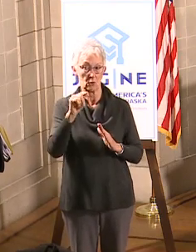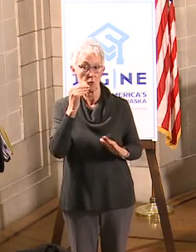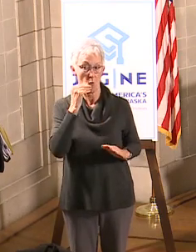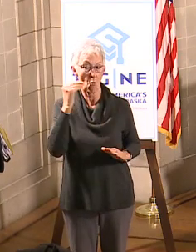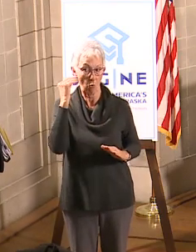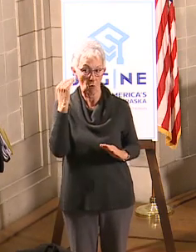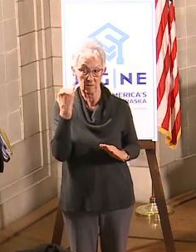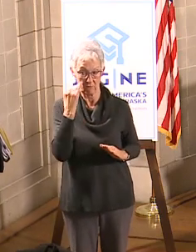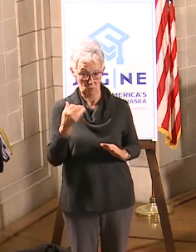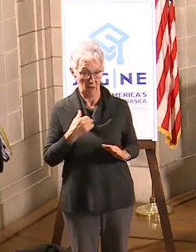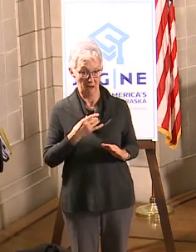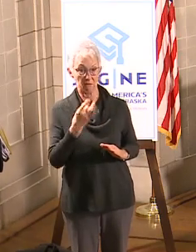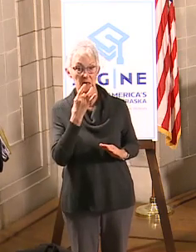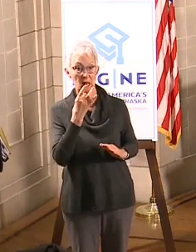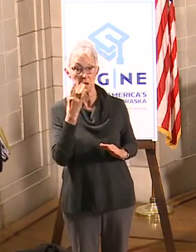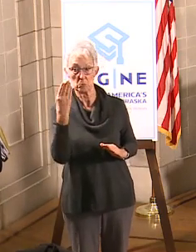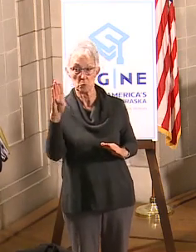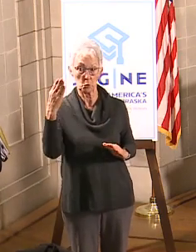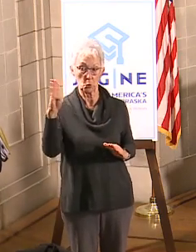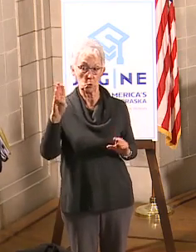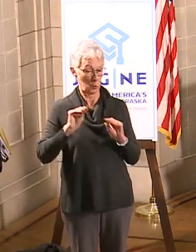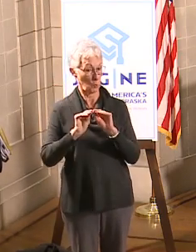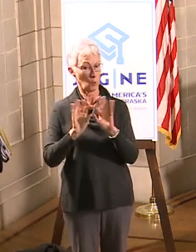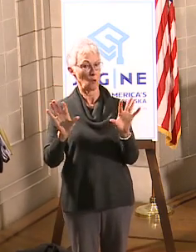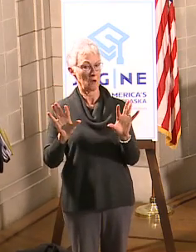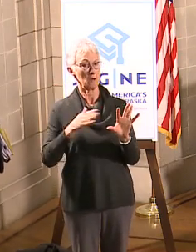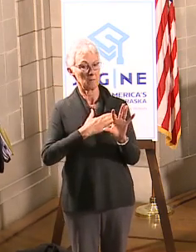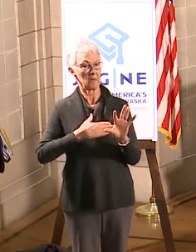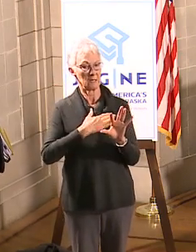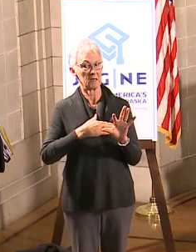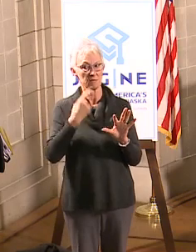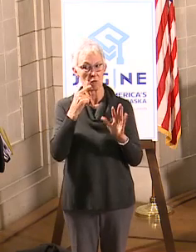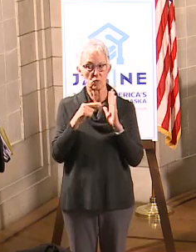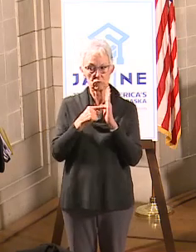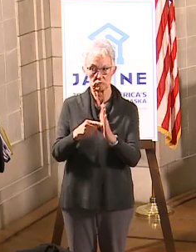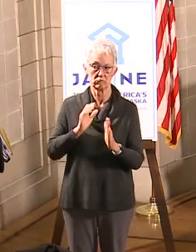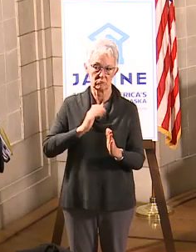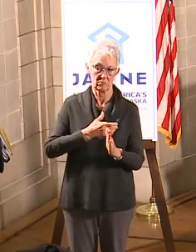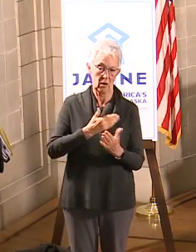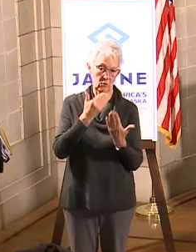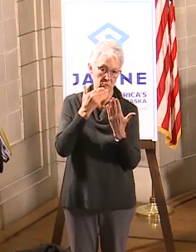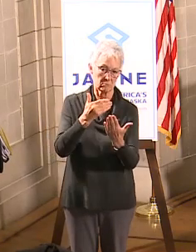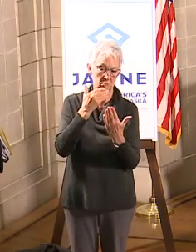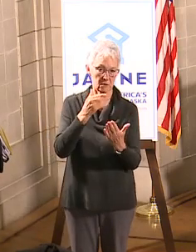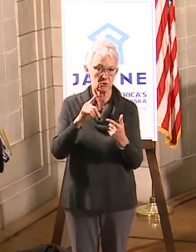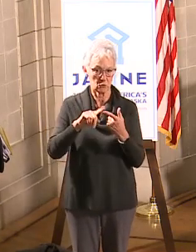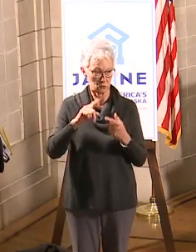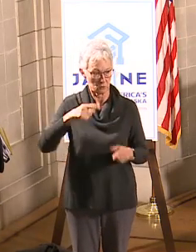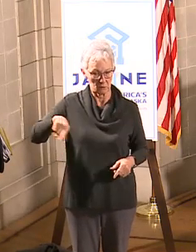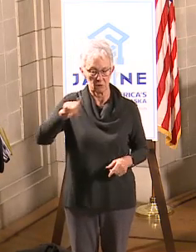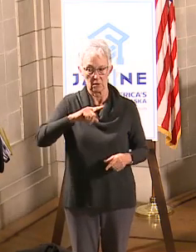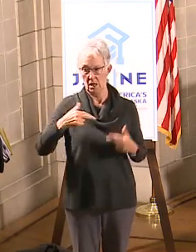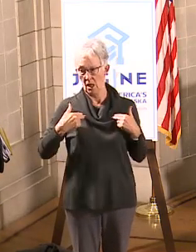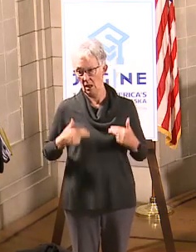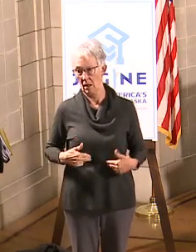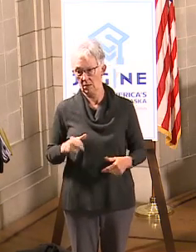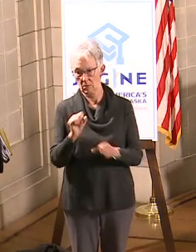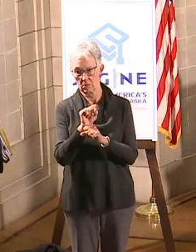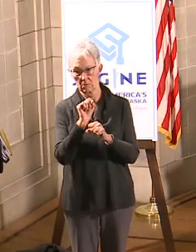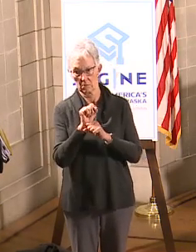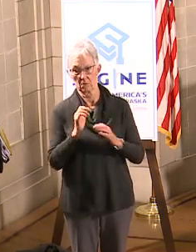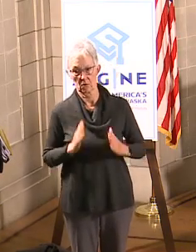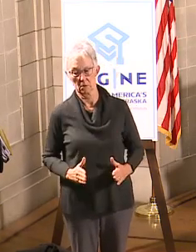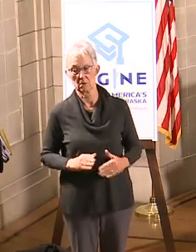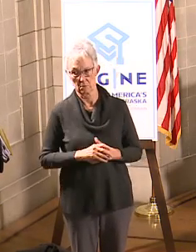contact tracer that maybe gives you a call or that doctor or that nurse. If you happen to see one of them, please tell them thank you. We want to remind them that